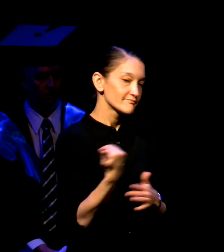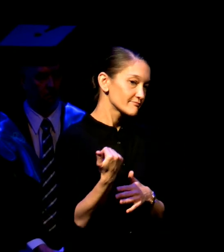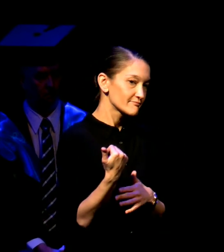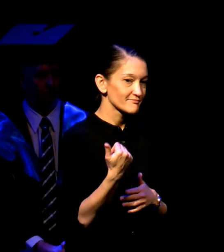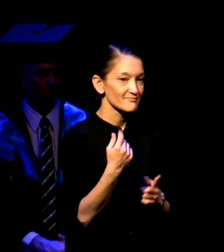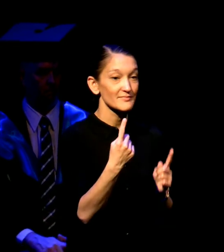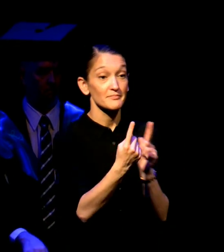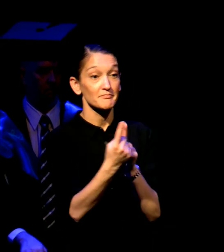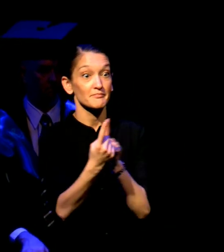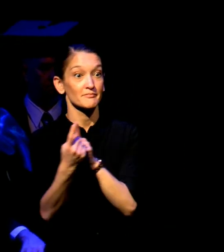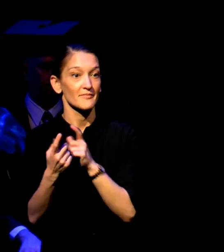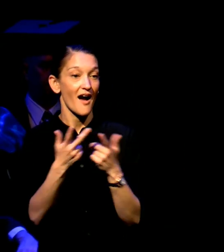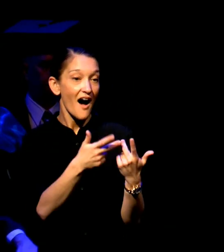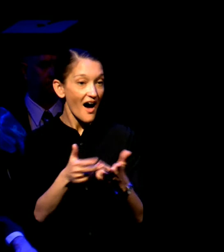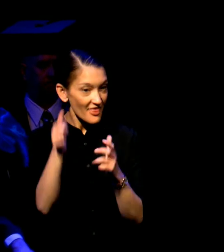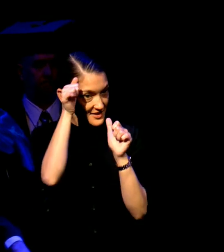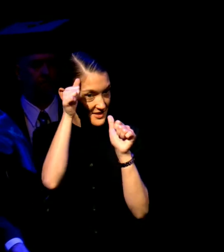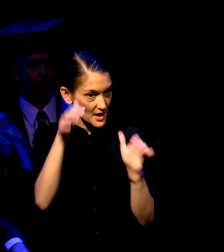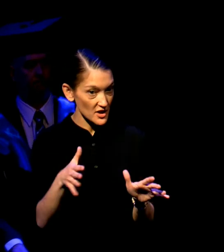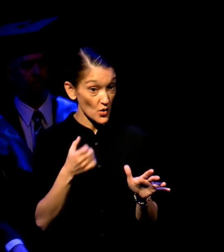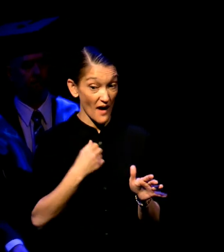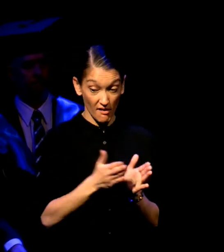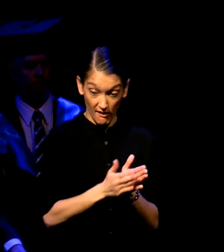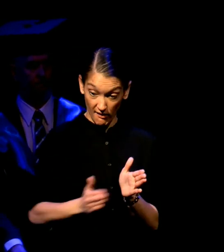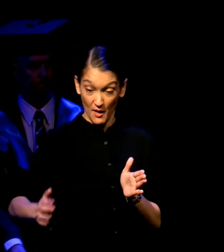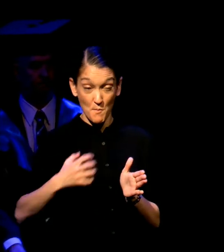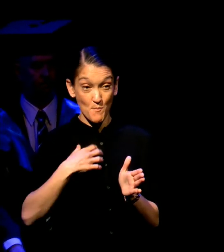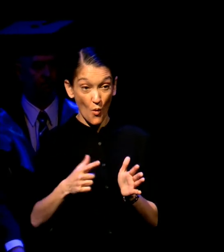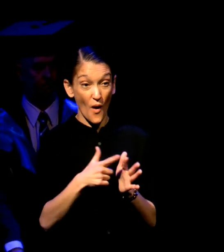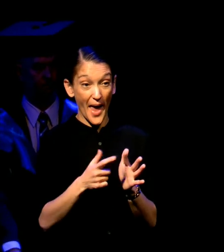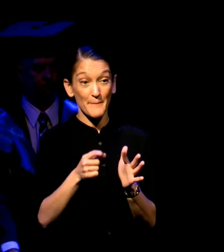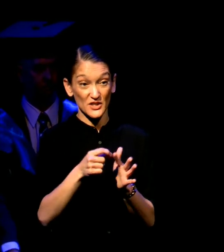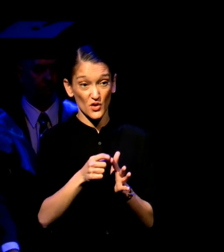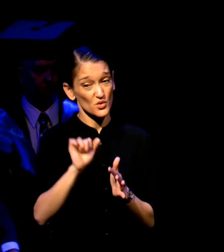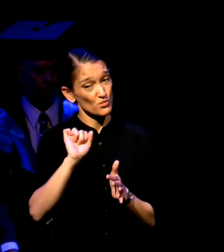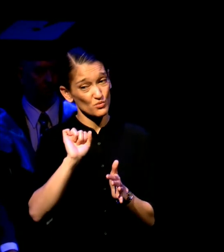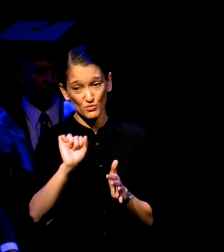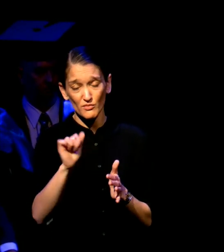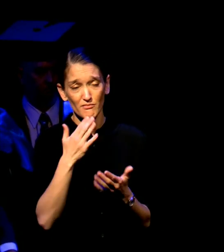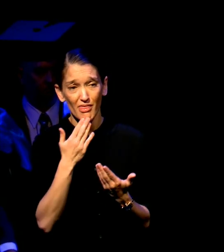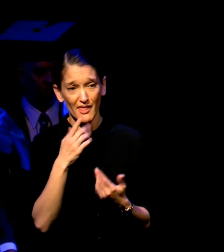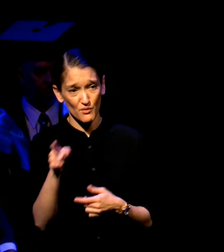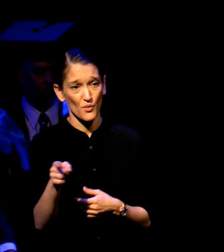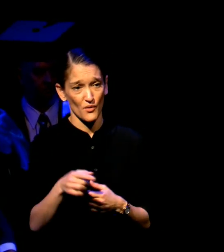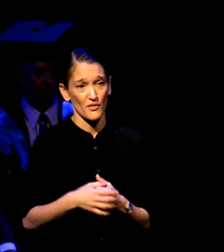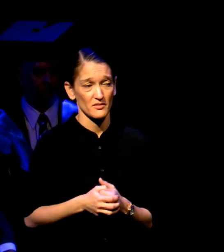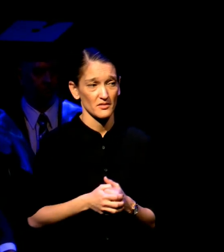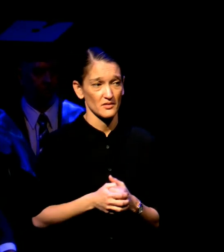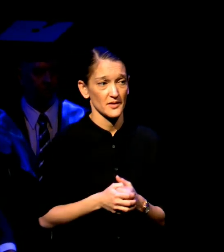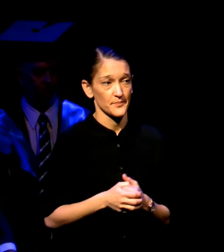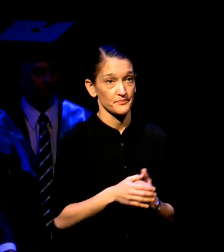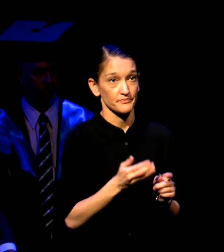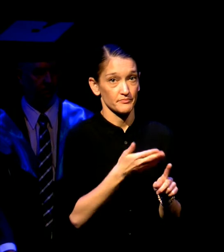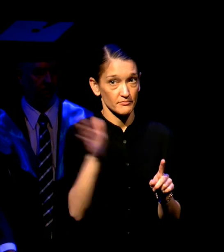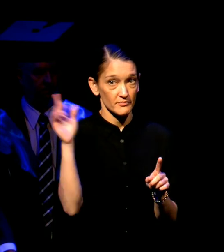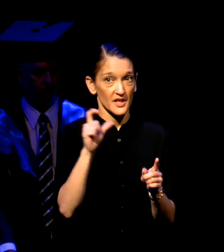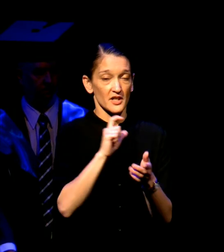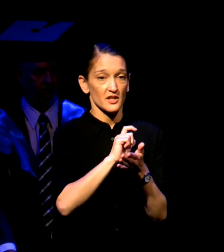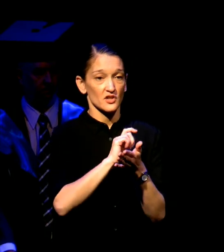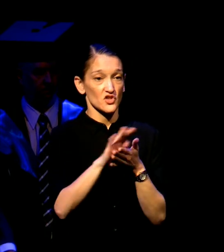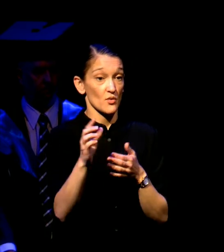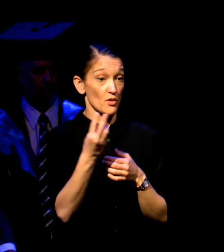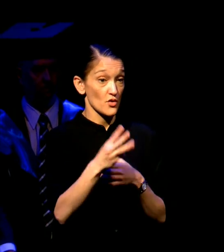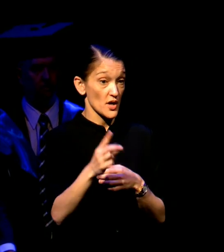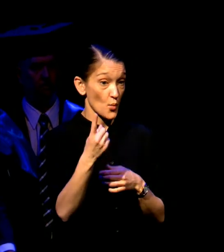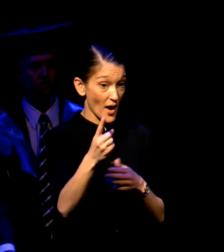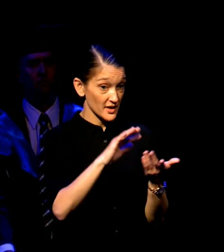me to have several more episodes chatting to celebrities. It was a lot of fun and very, very kind of her. Channel 31, a community TV station here in